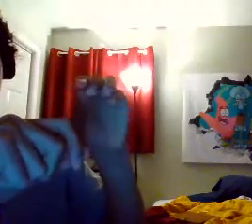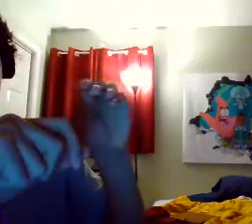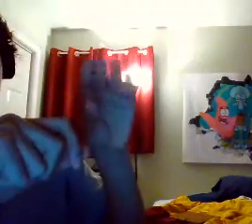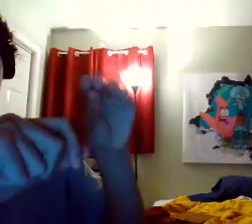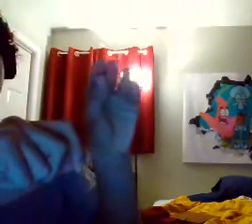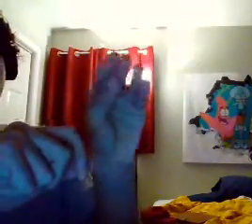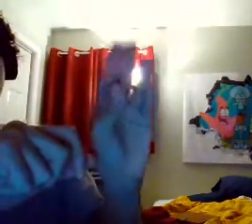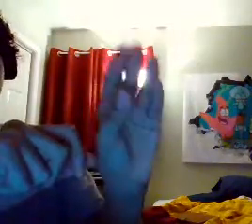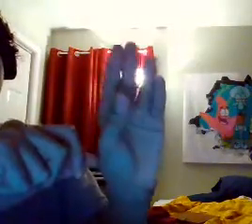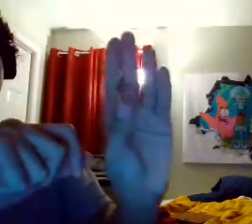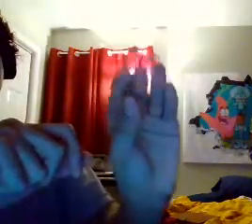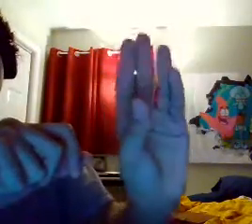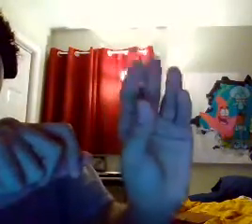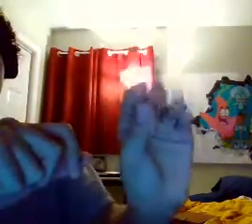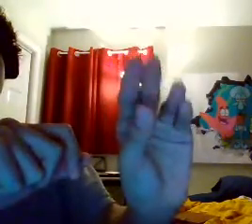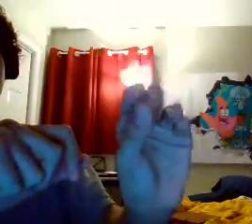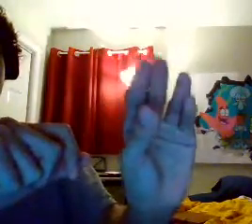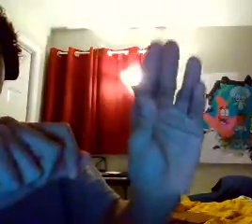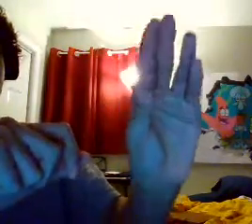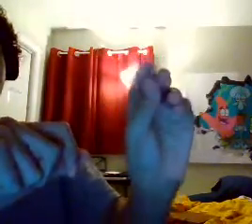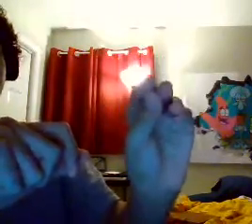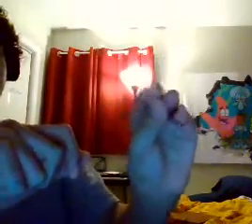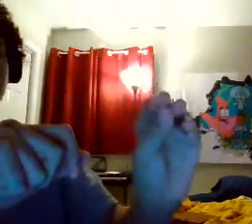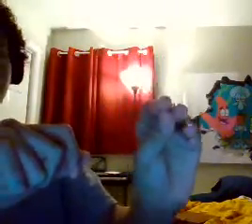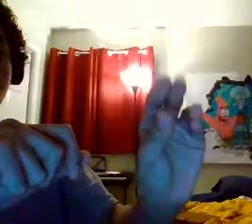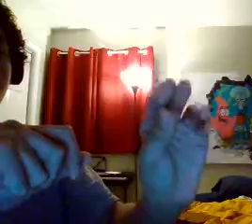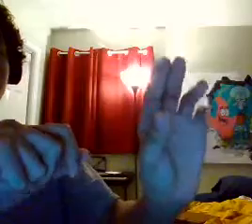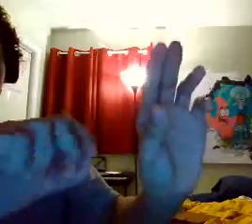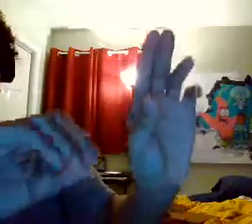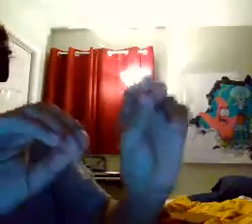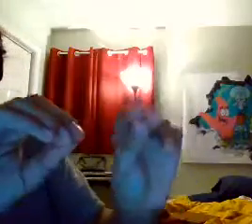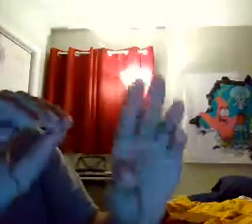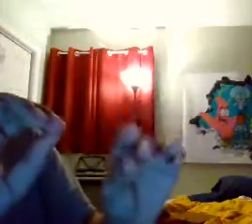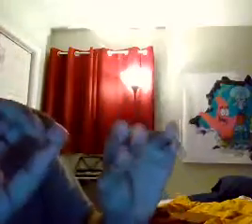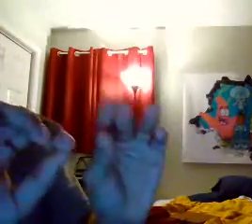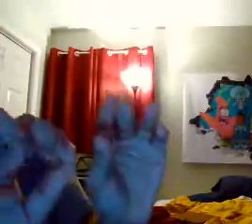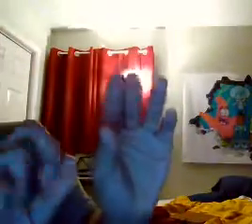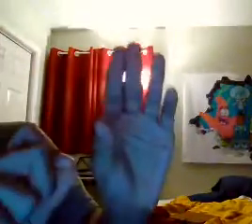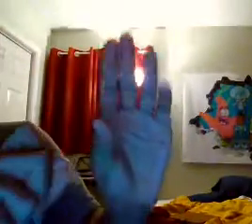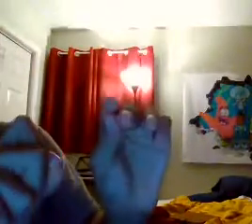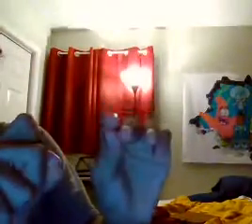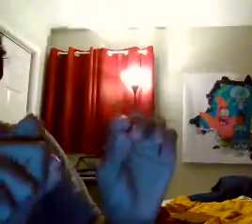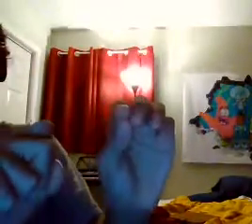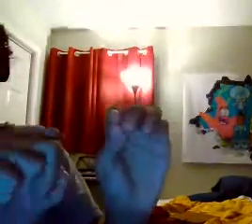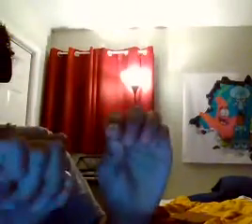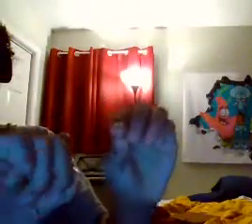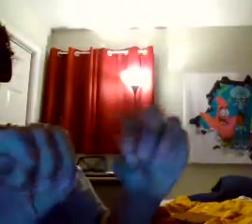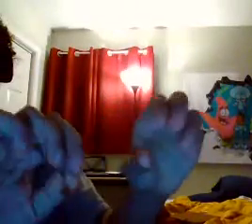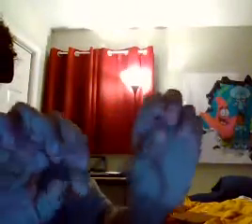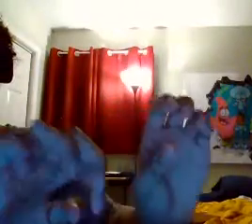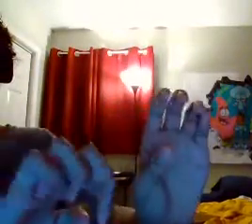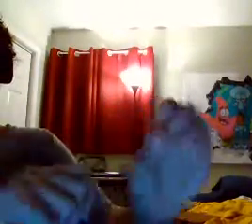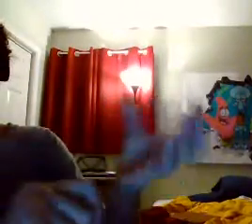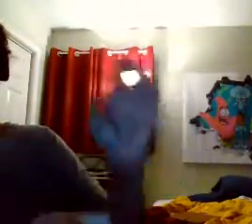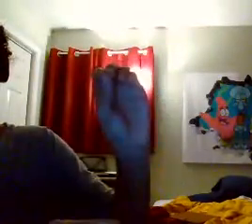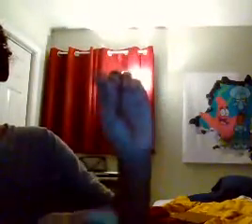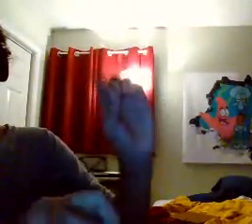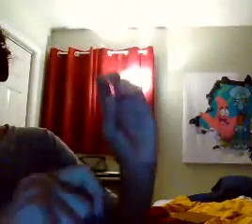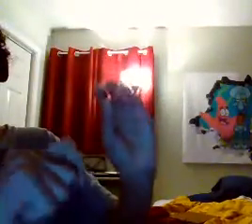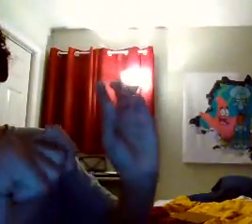No login in the notification state. Schoology. So we're going to show you that. First thing you do is, I got